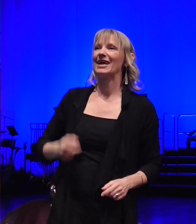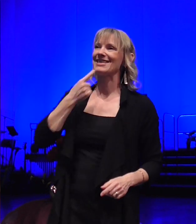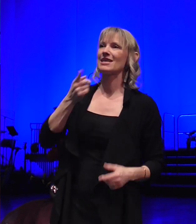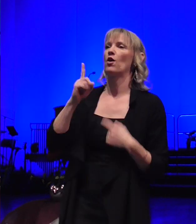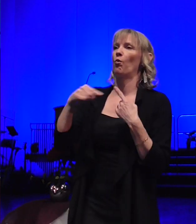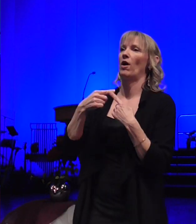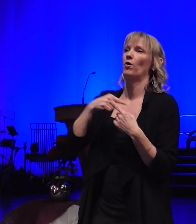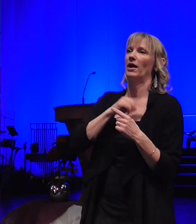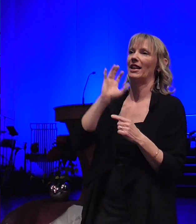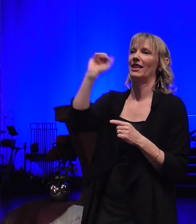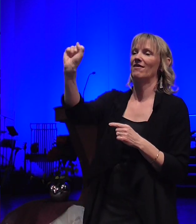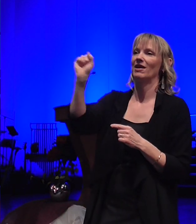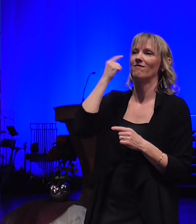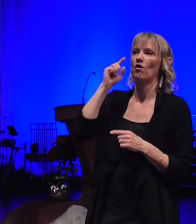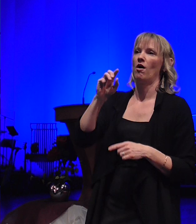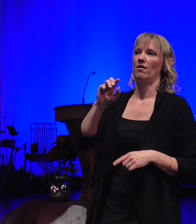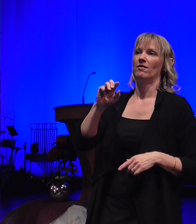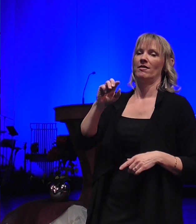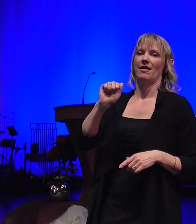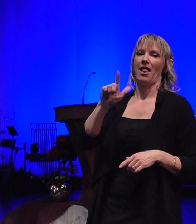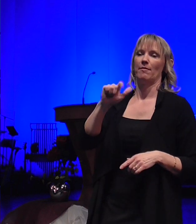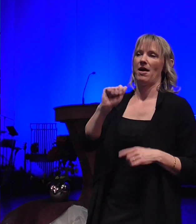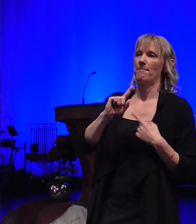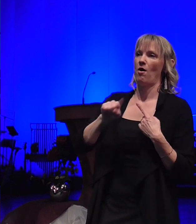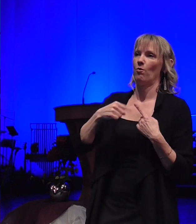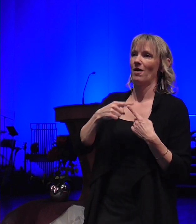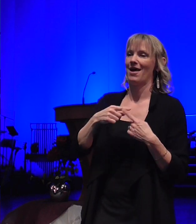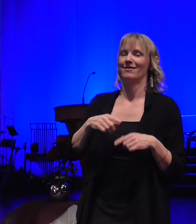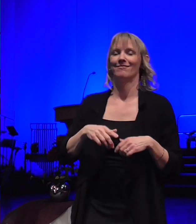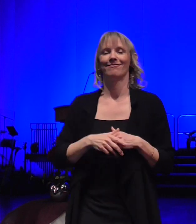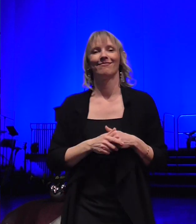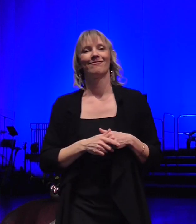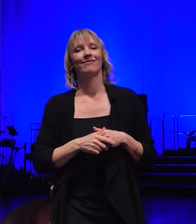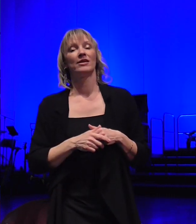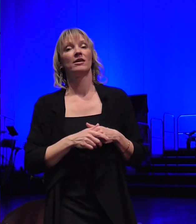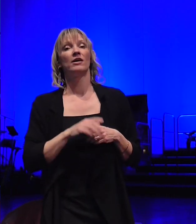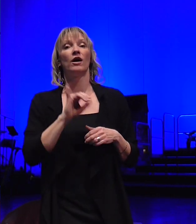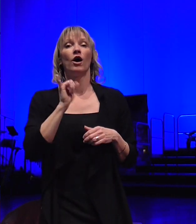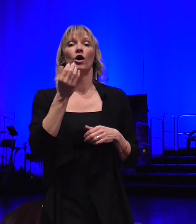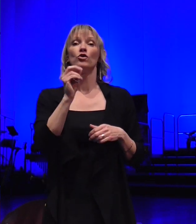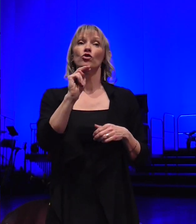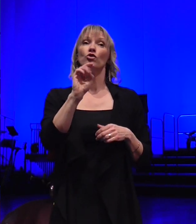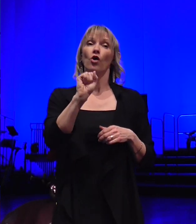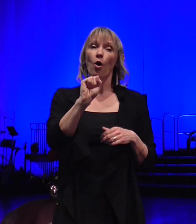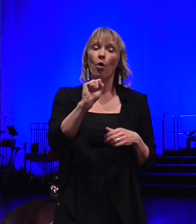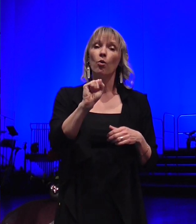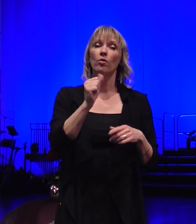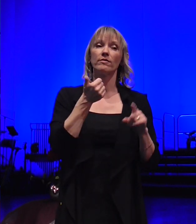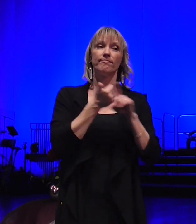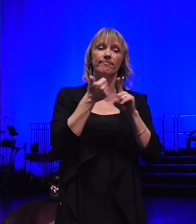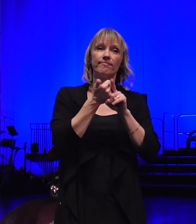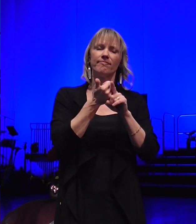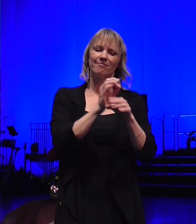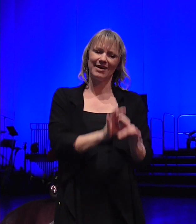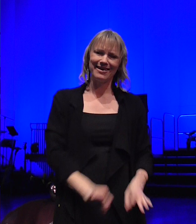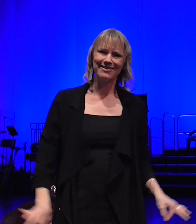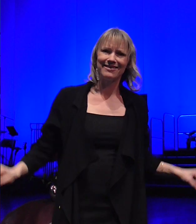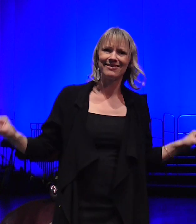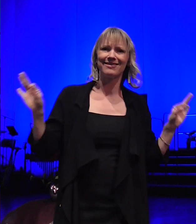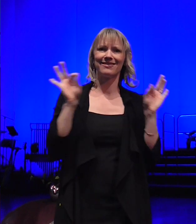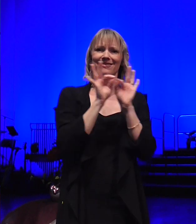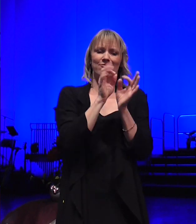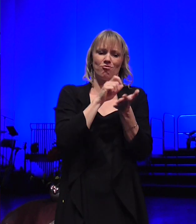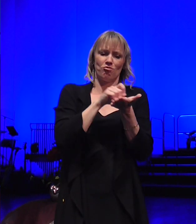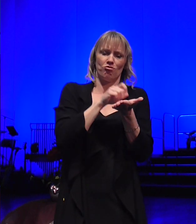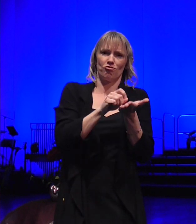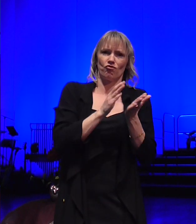for Montgomery, Alabama? And Jones would be the central writer